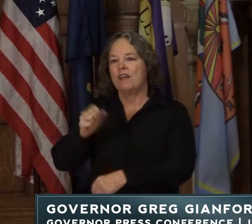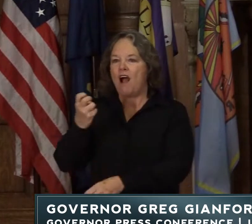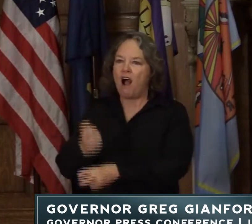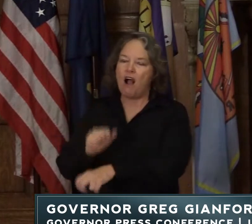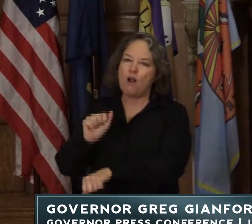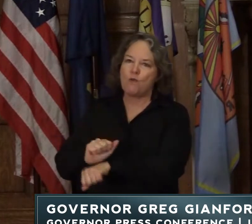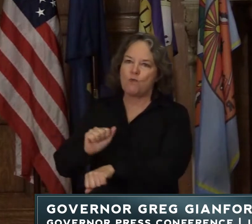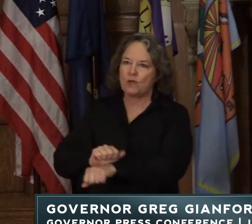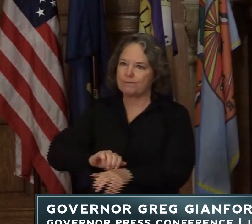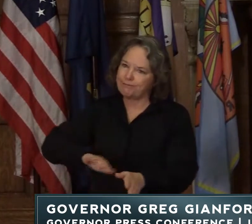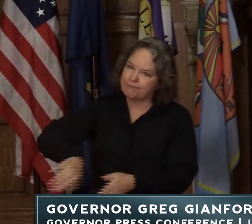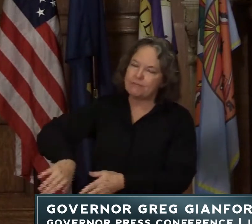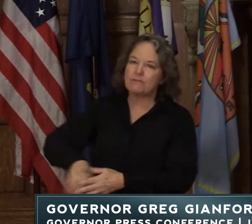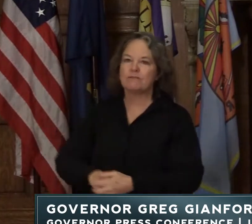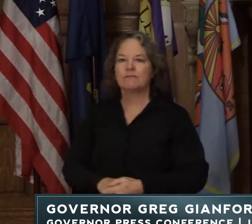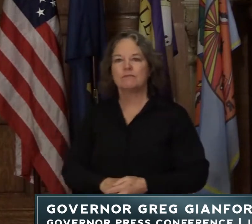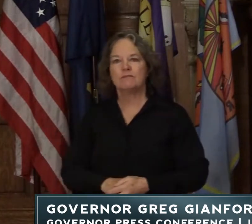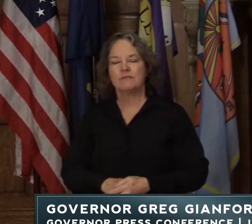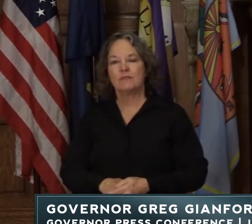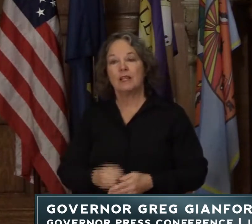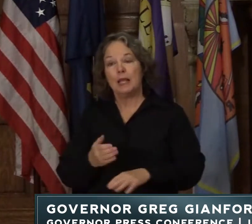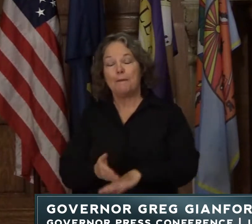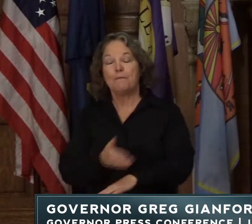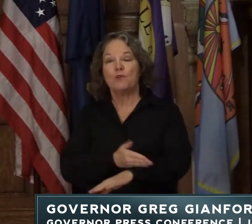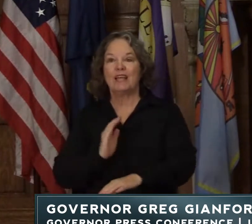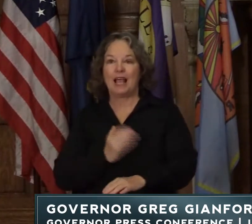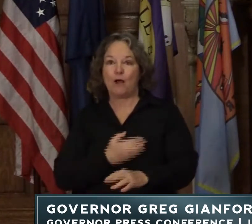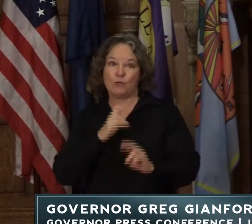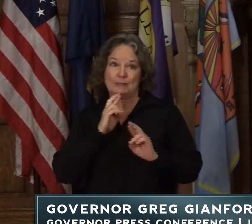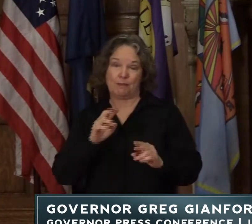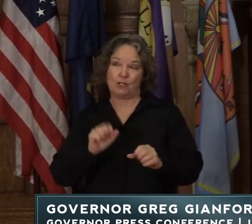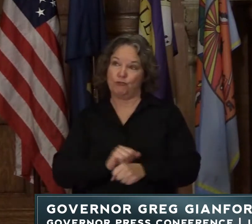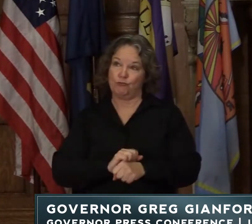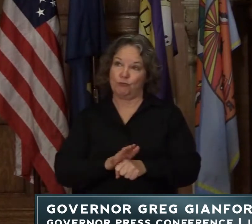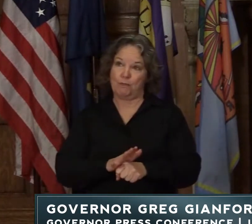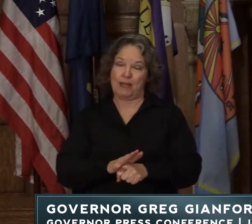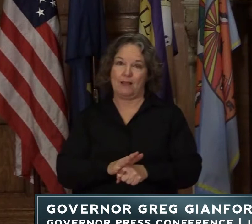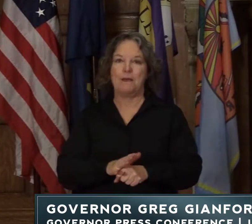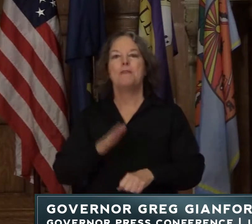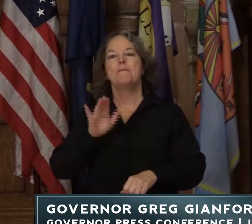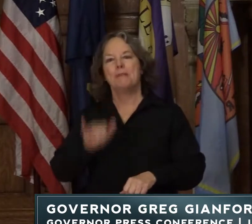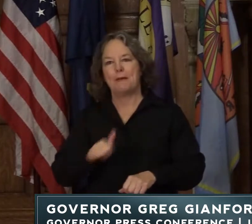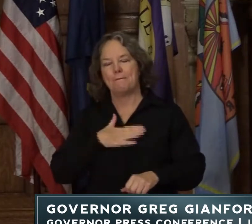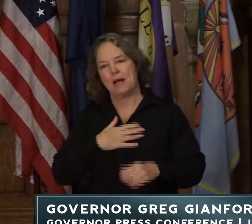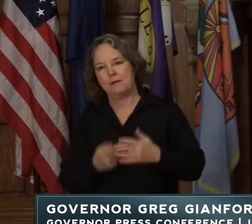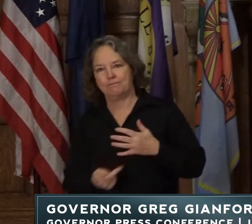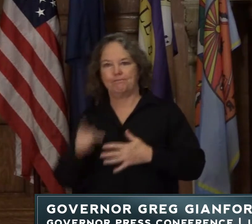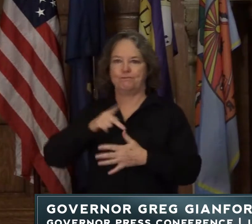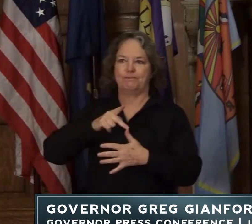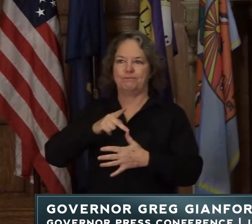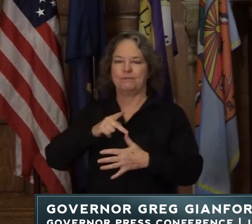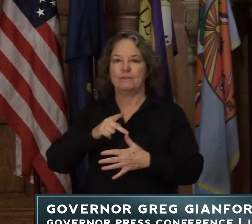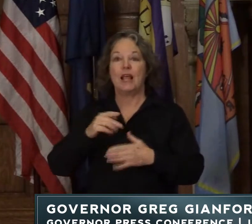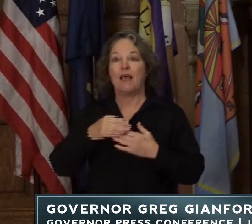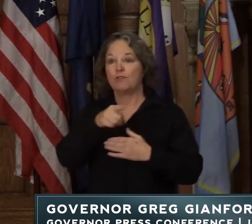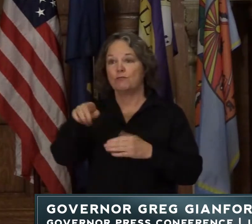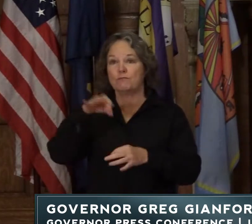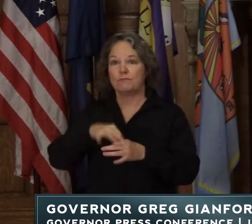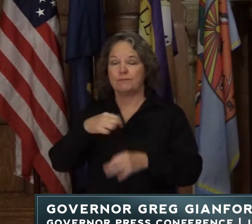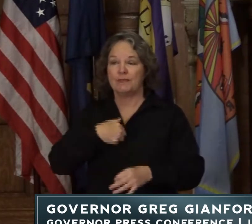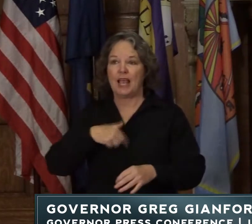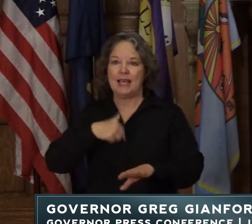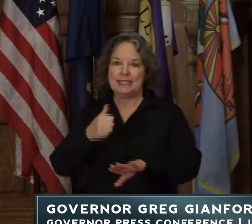build. Improving our response to the pandemic has been my top priority. After being elected, I